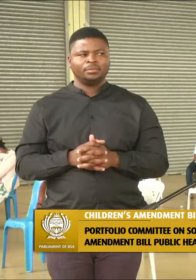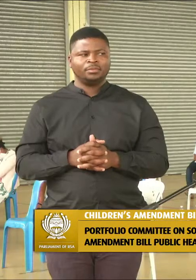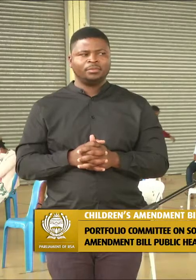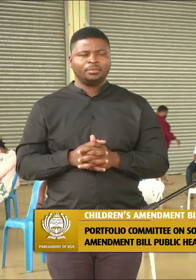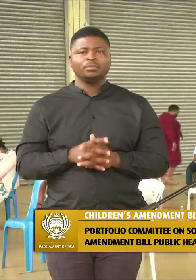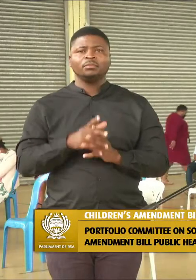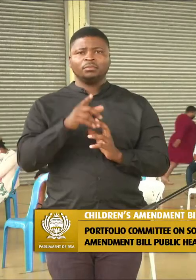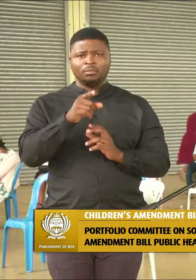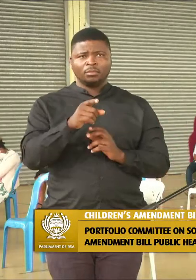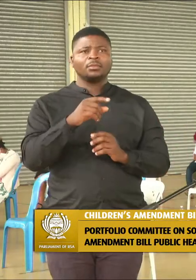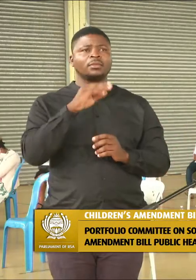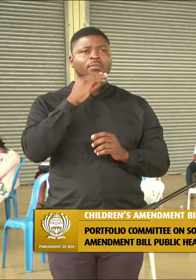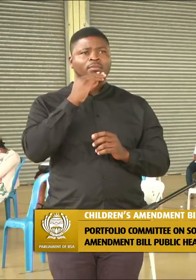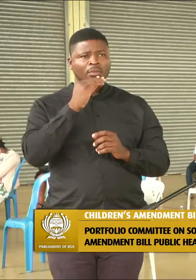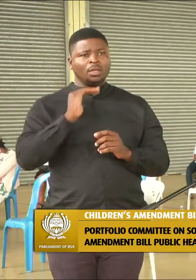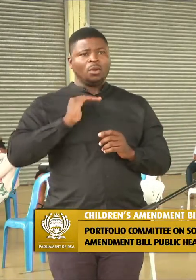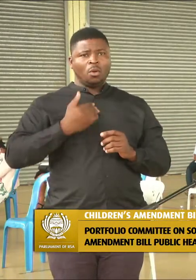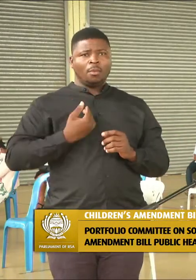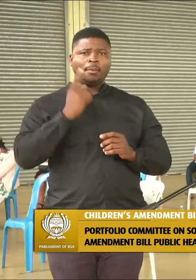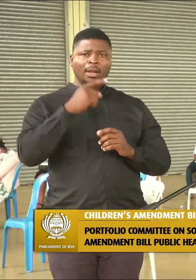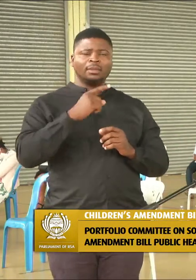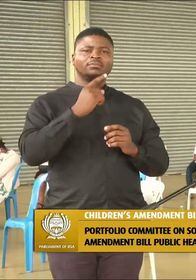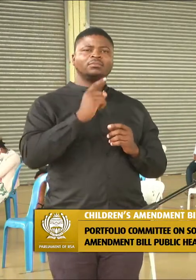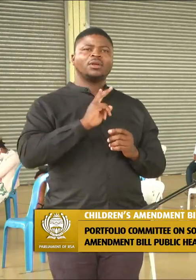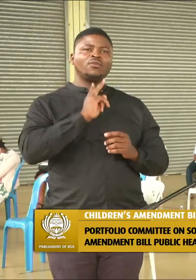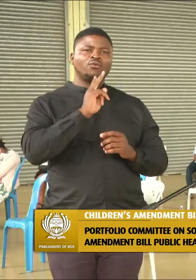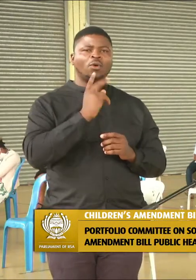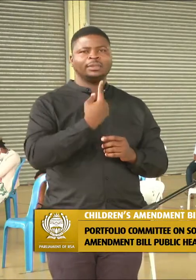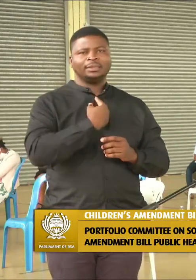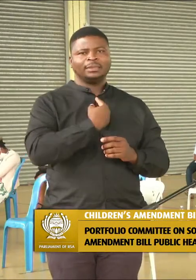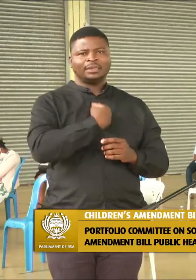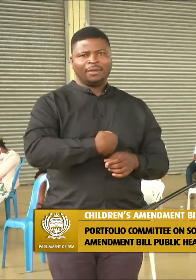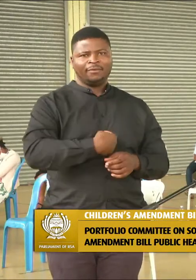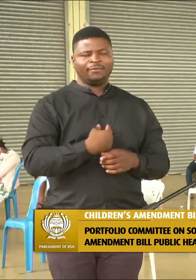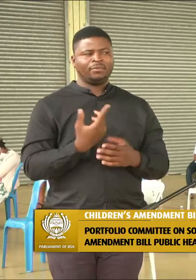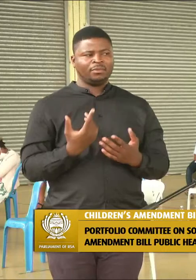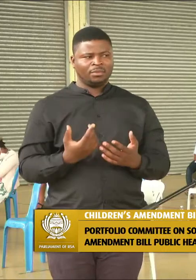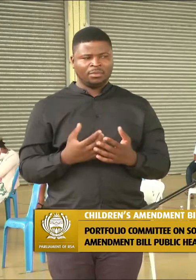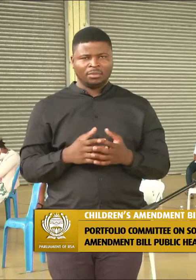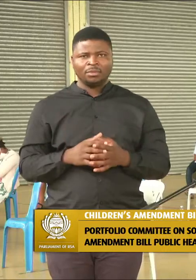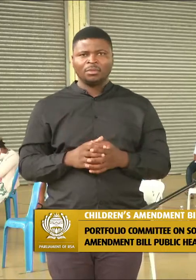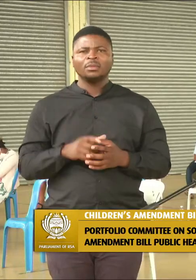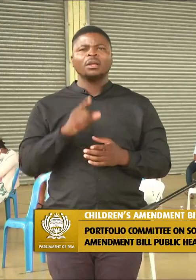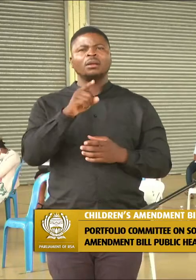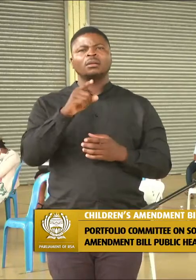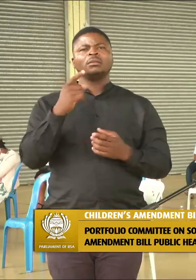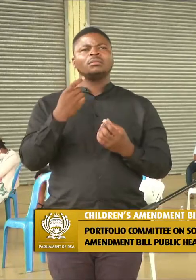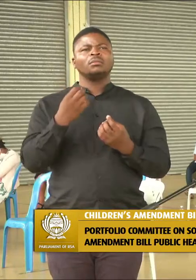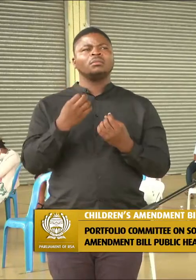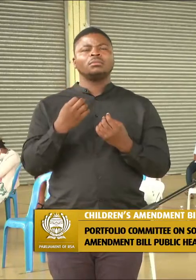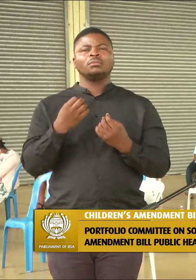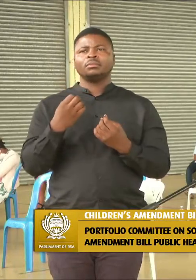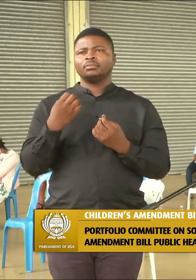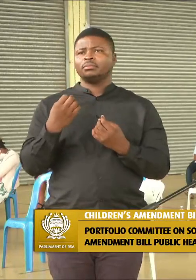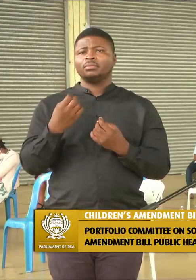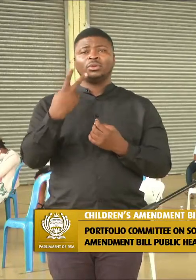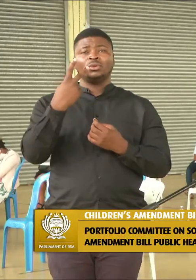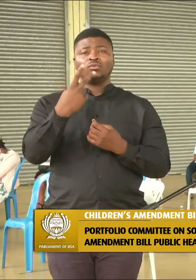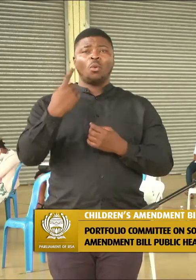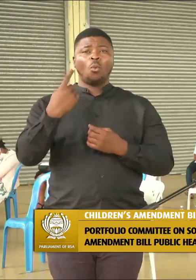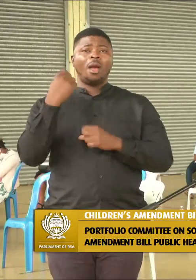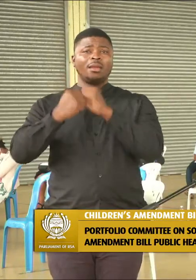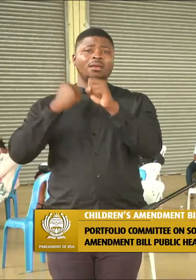for themselves. I'm an ECD worker. I've been working with children for the last 21